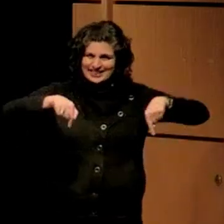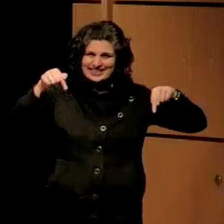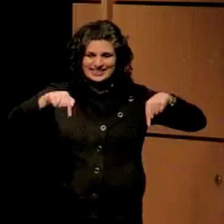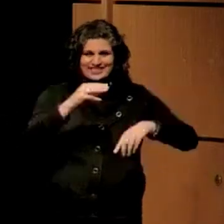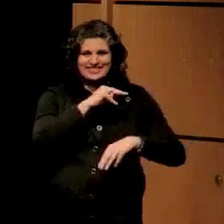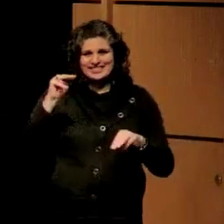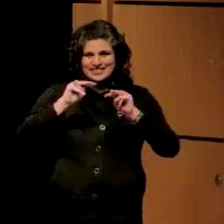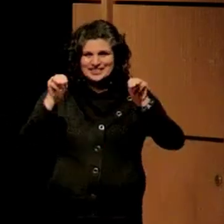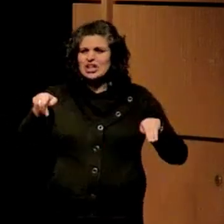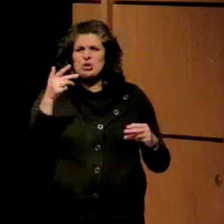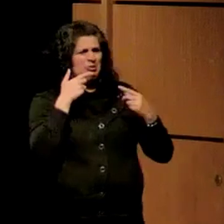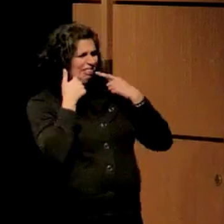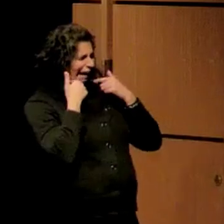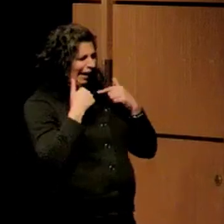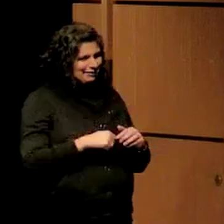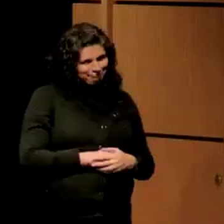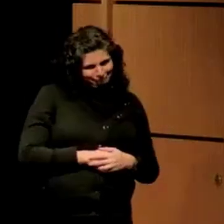You guys laugh about the meeting thing.